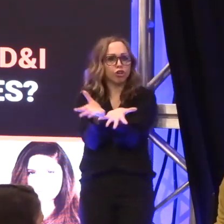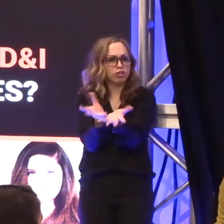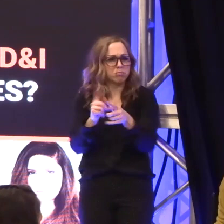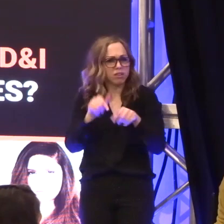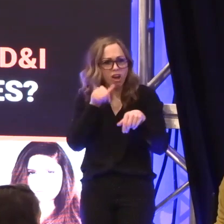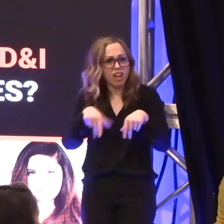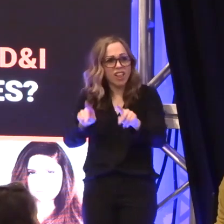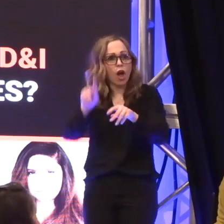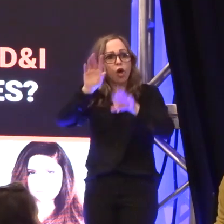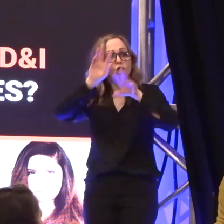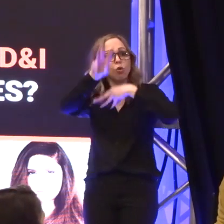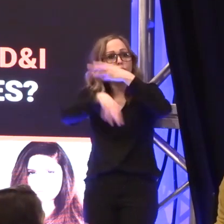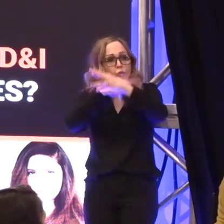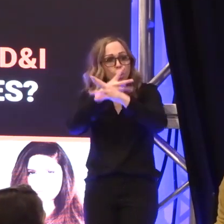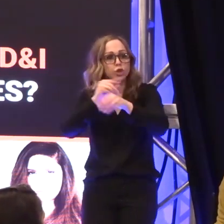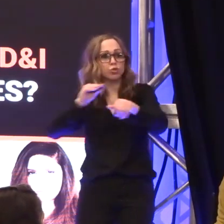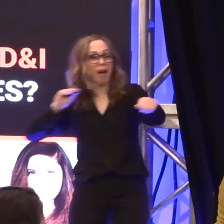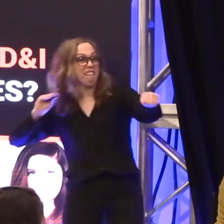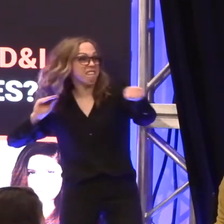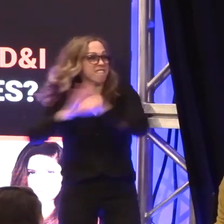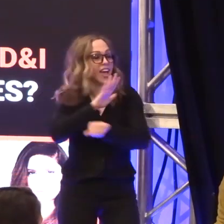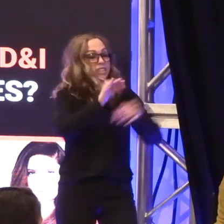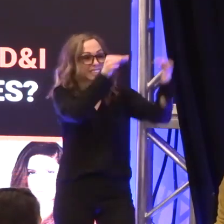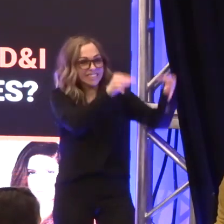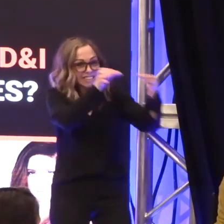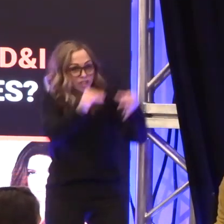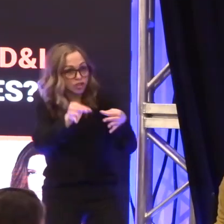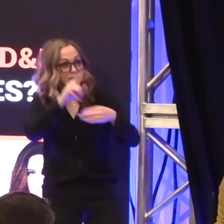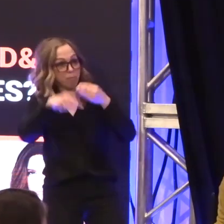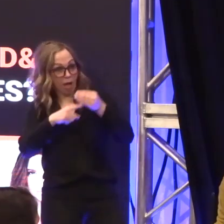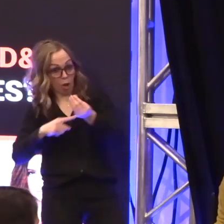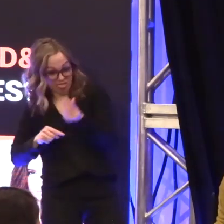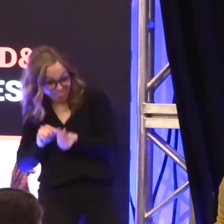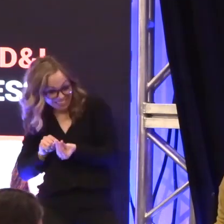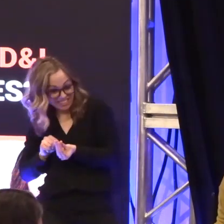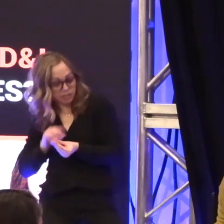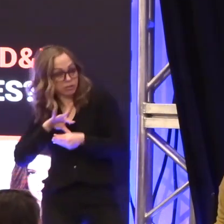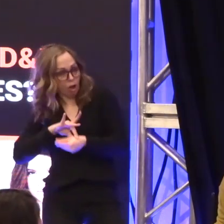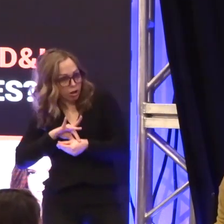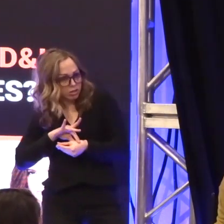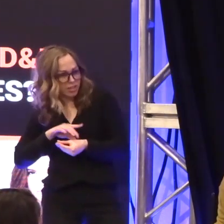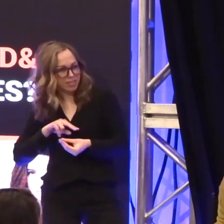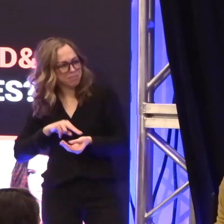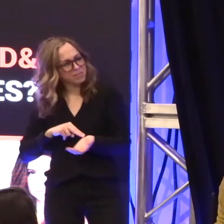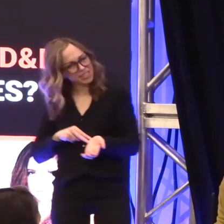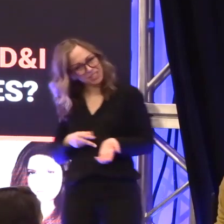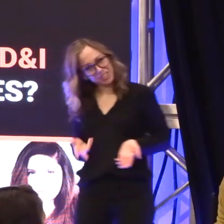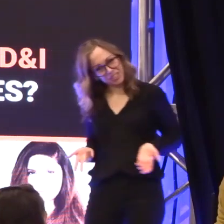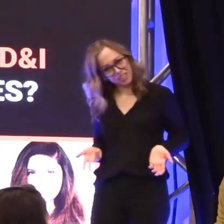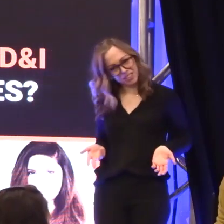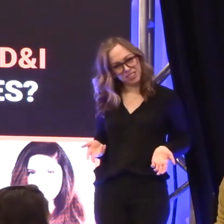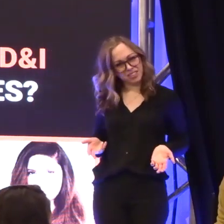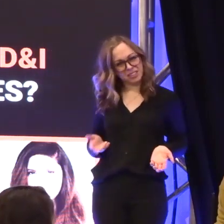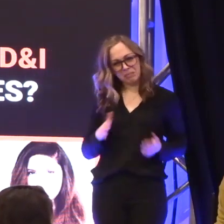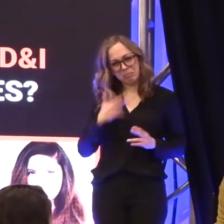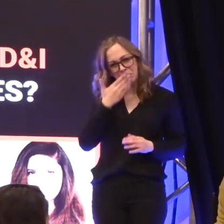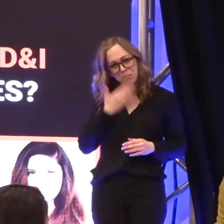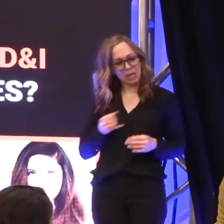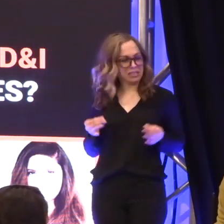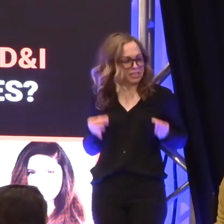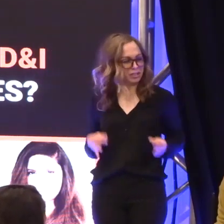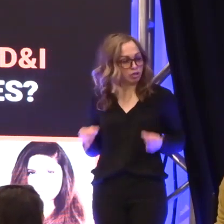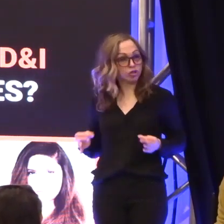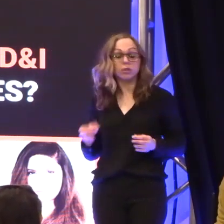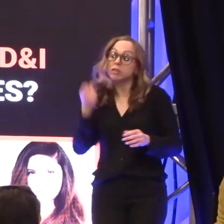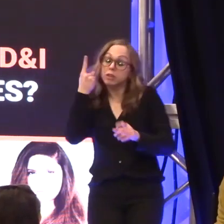the world to impact the decision making about those products and that content, then you're probably not making optimal economic decisions